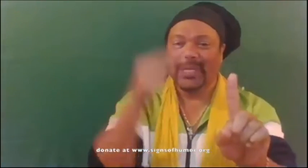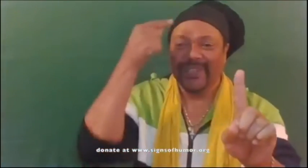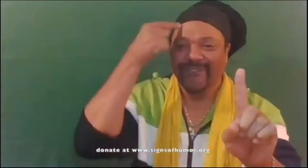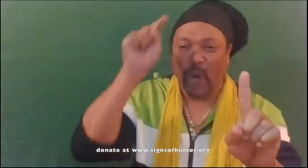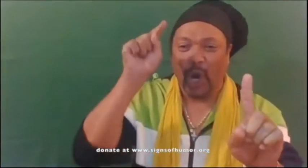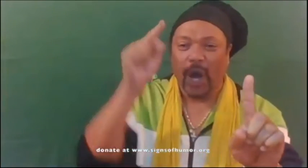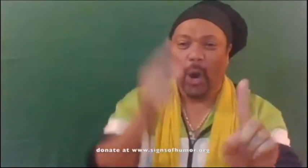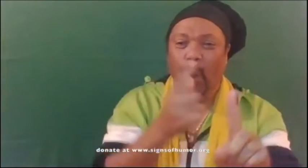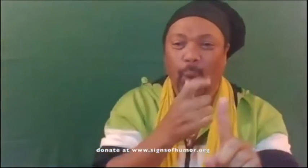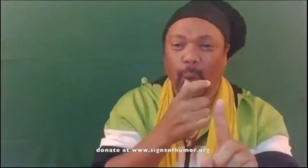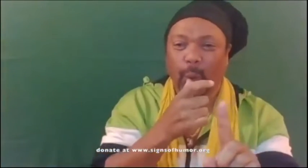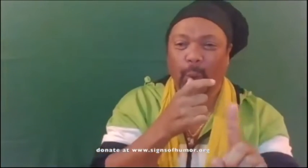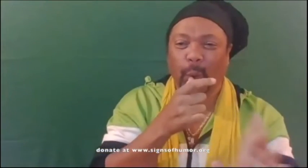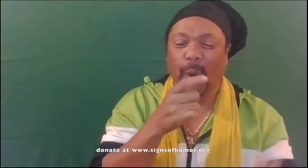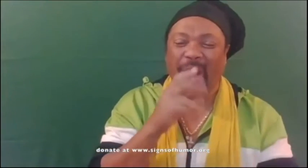What's happening, y'all?